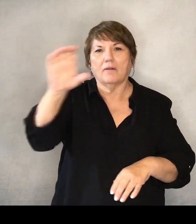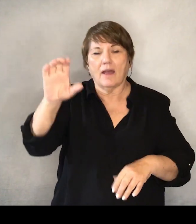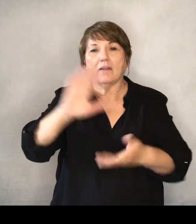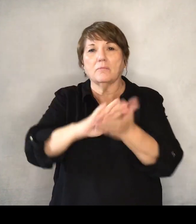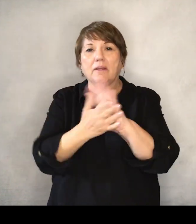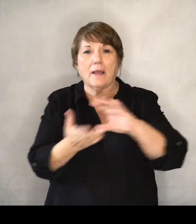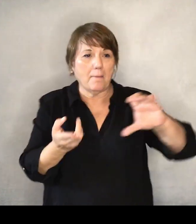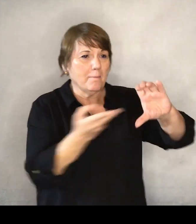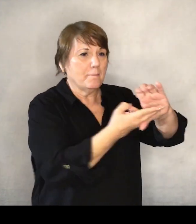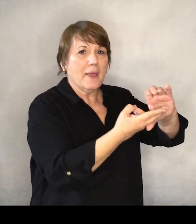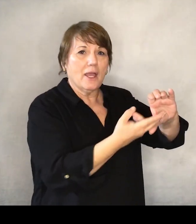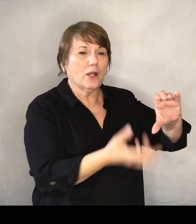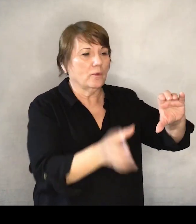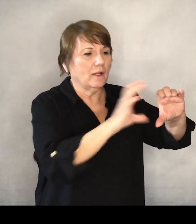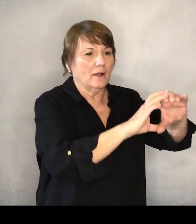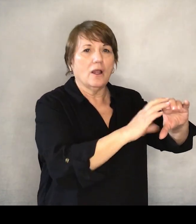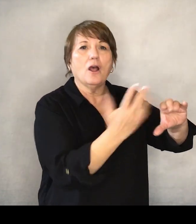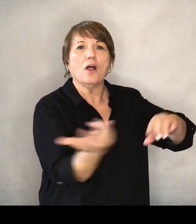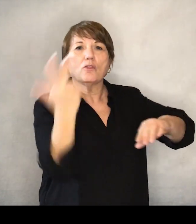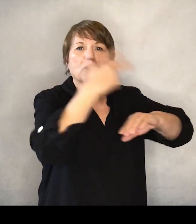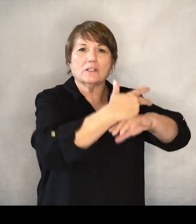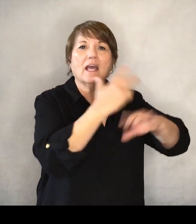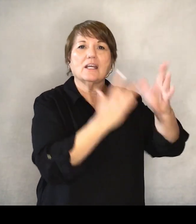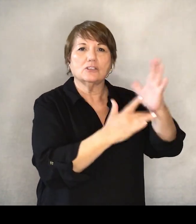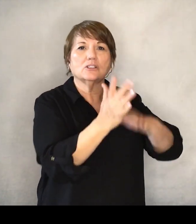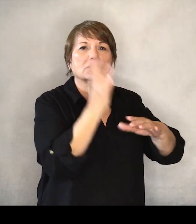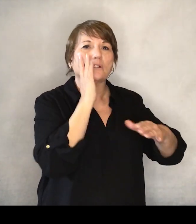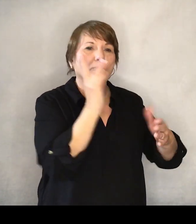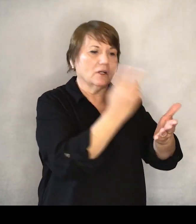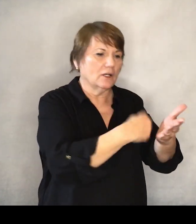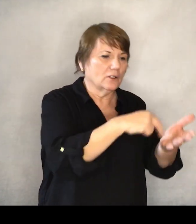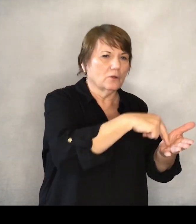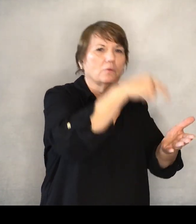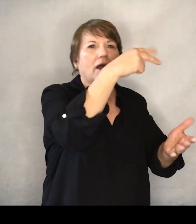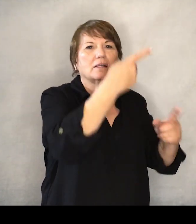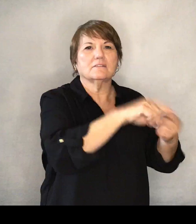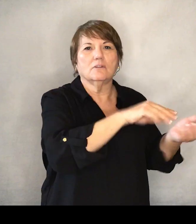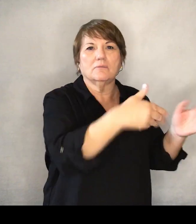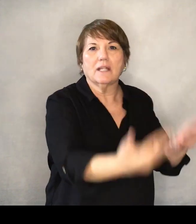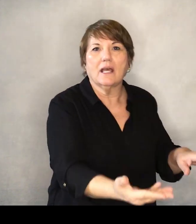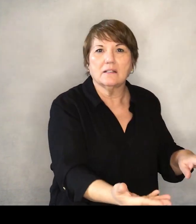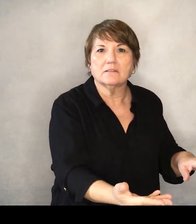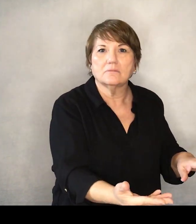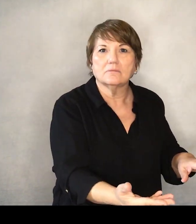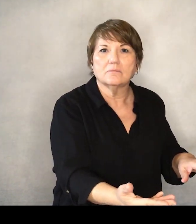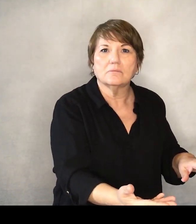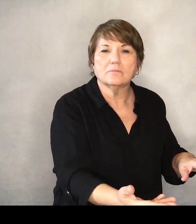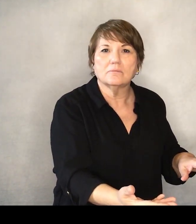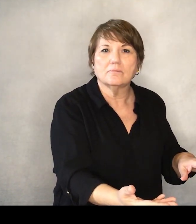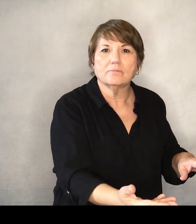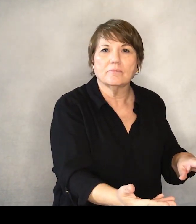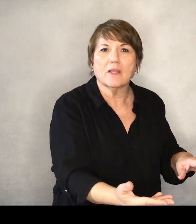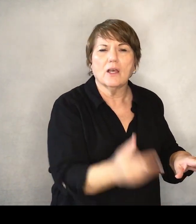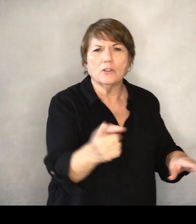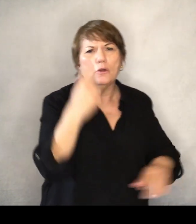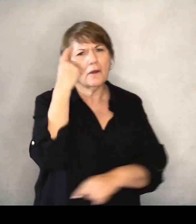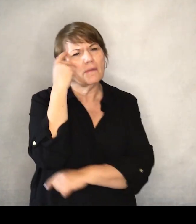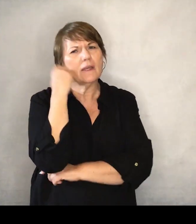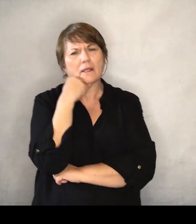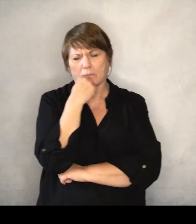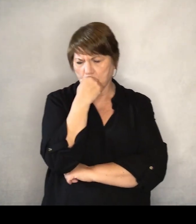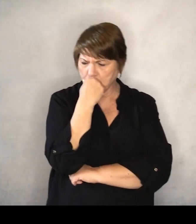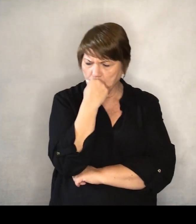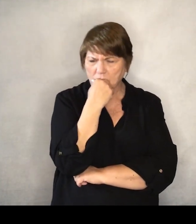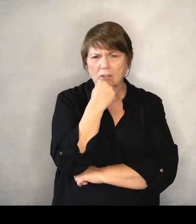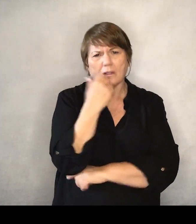buried, and on the third day, he would rise from the dead. Now, you may be thinking, then